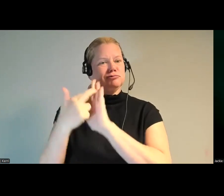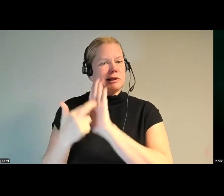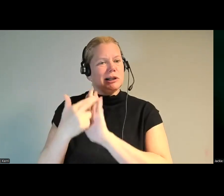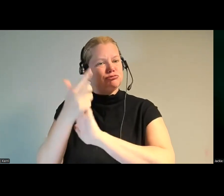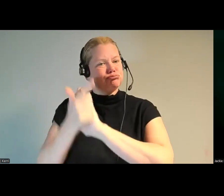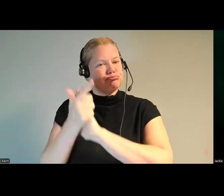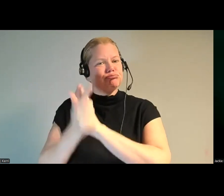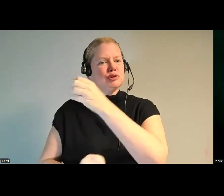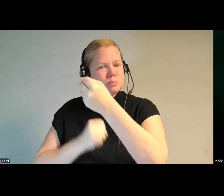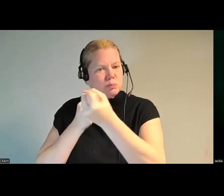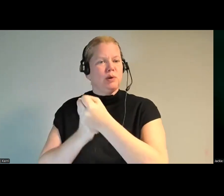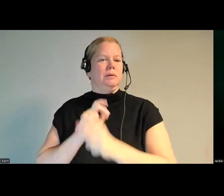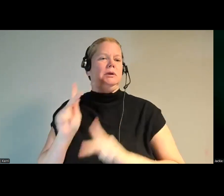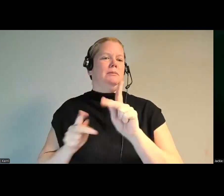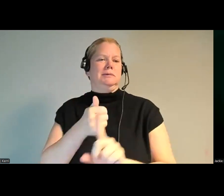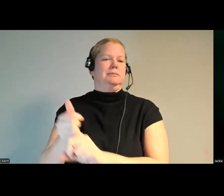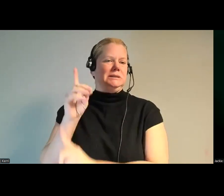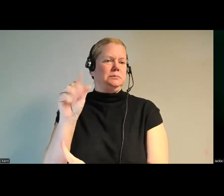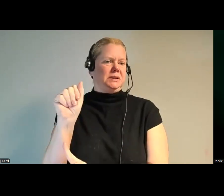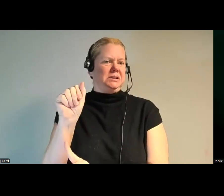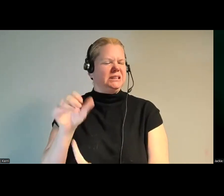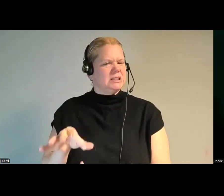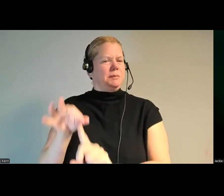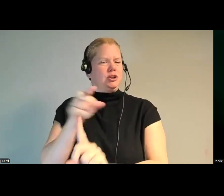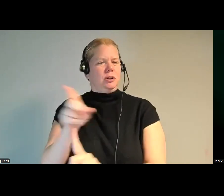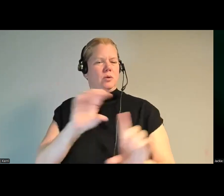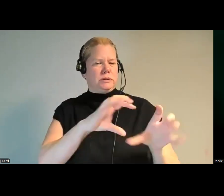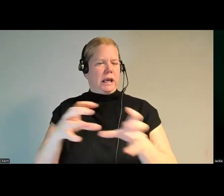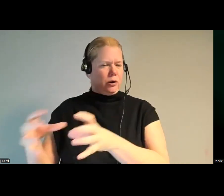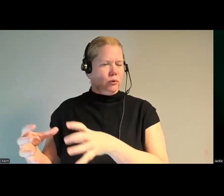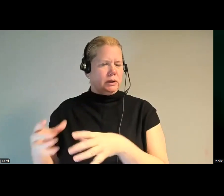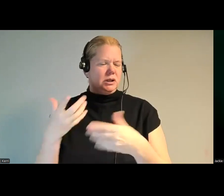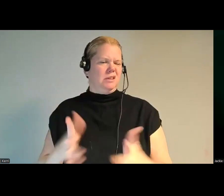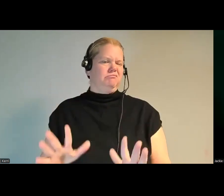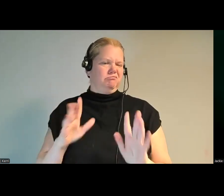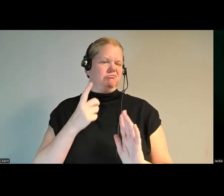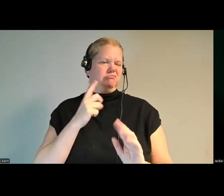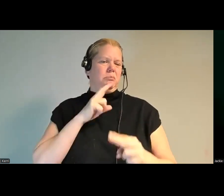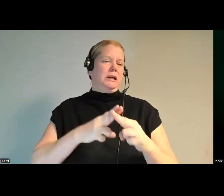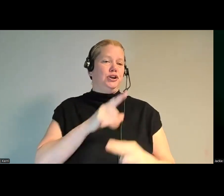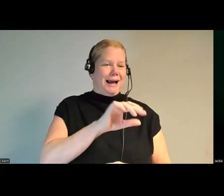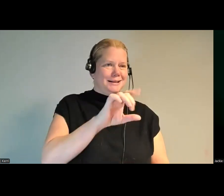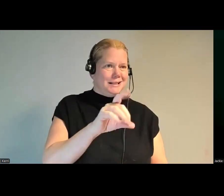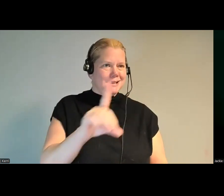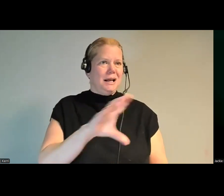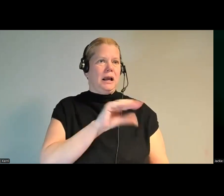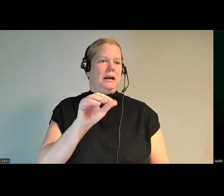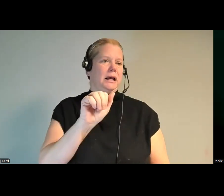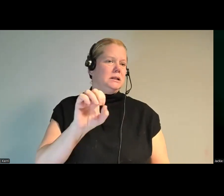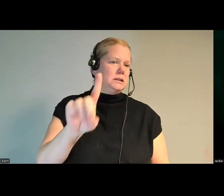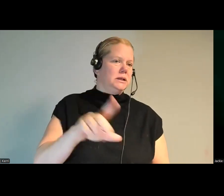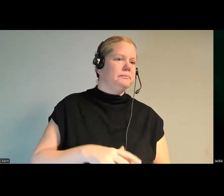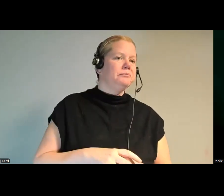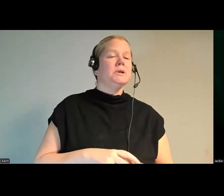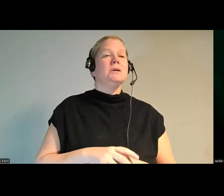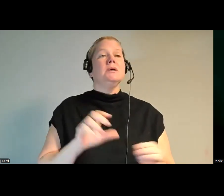that support people with disabilities, and especially those categories that we focus on that I mentioned, IDD and autism. The